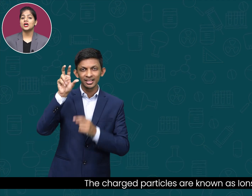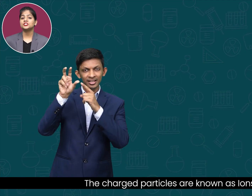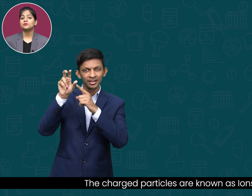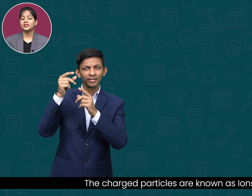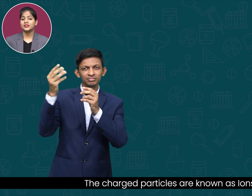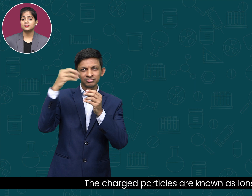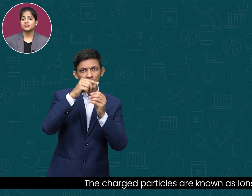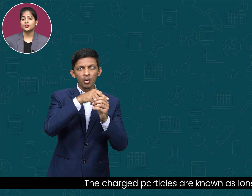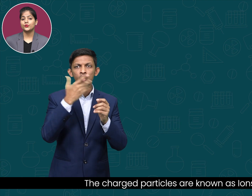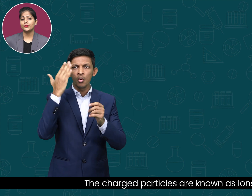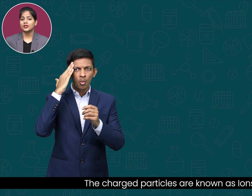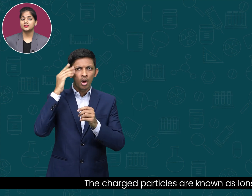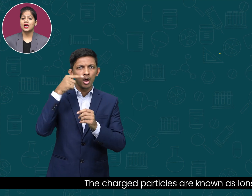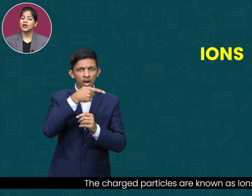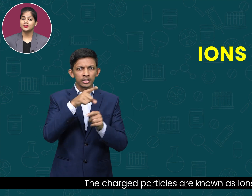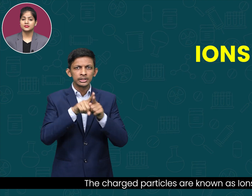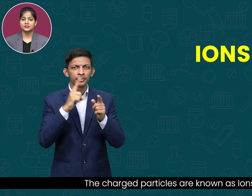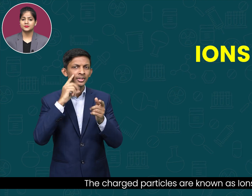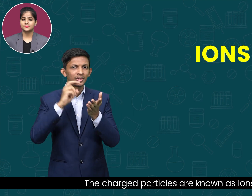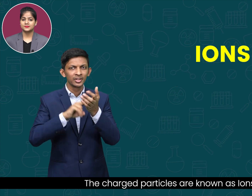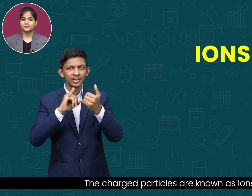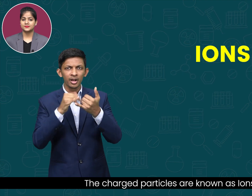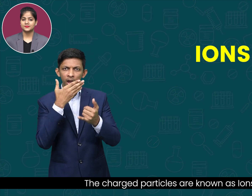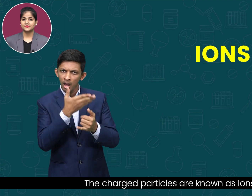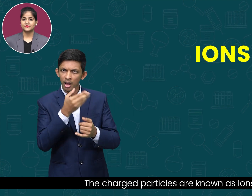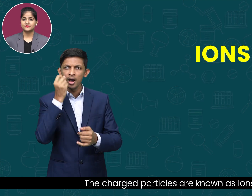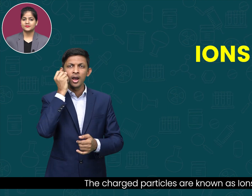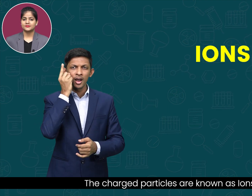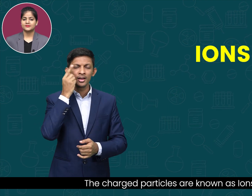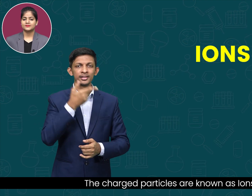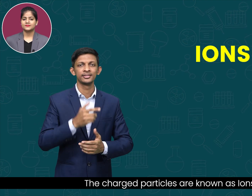The charged particles are known as ions.